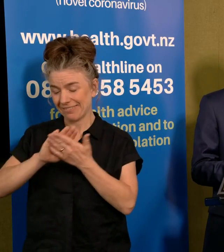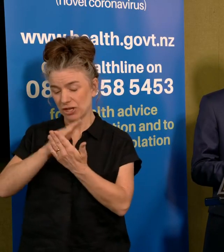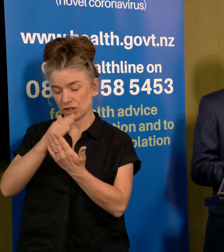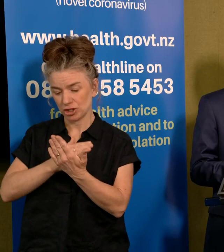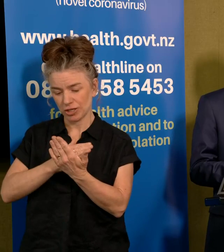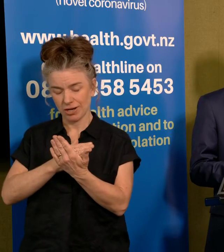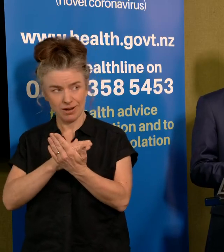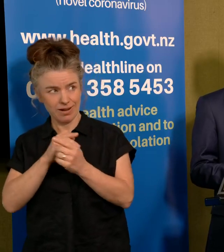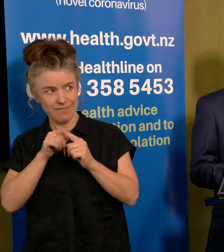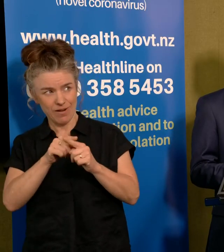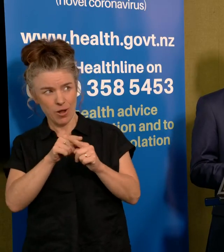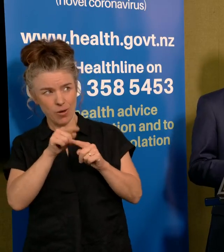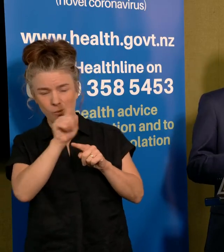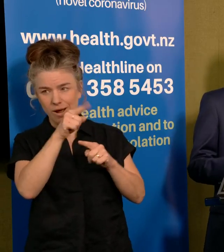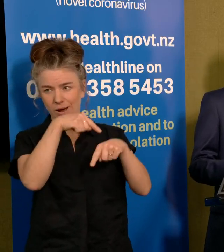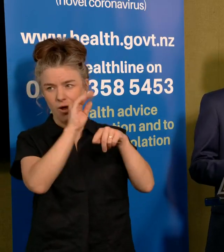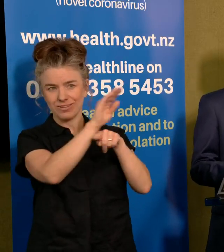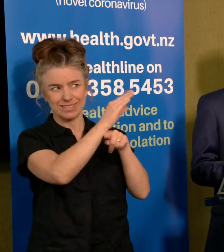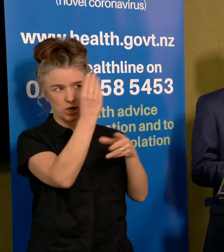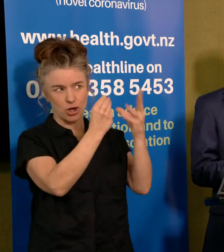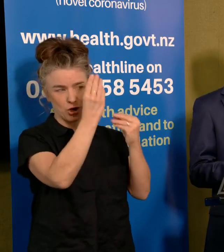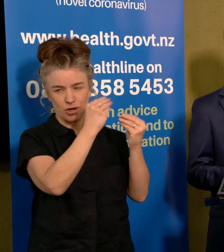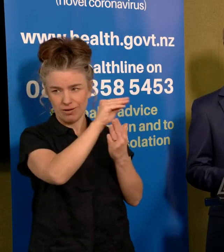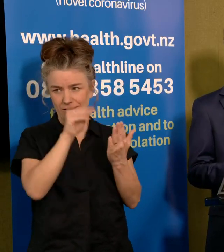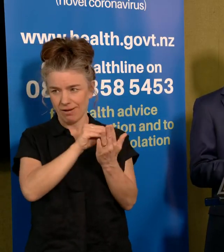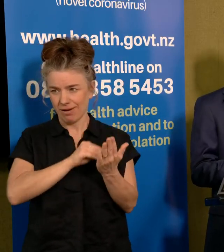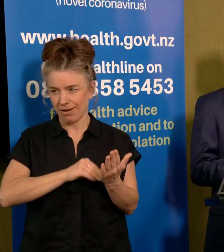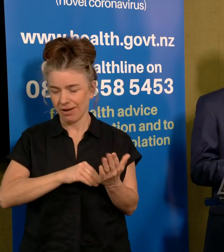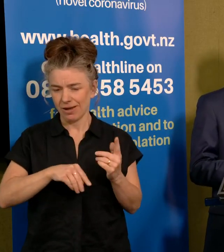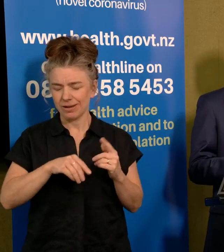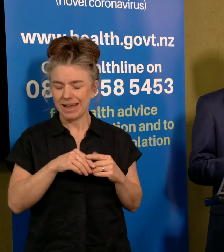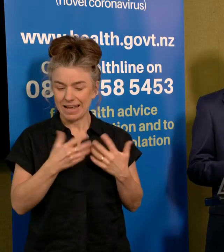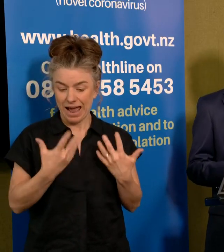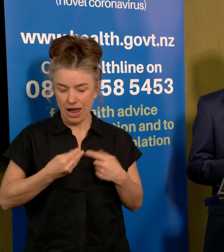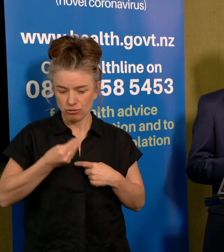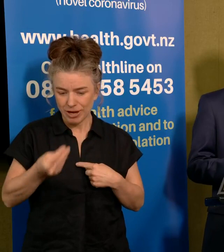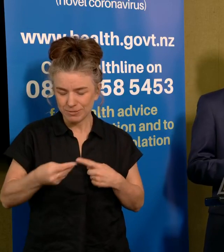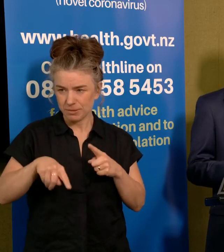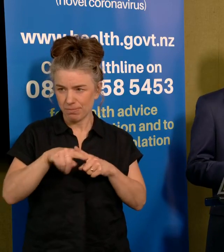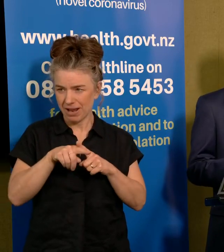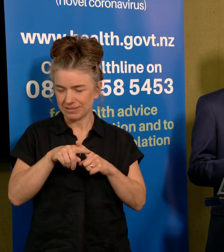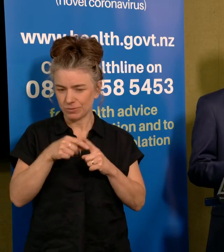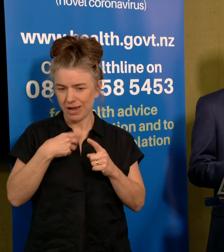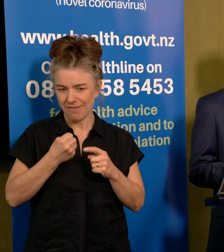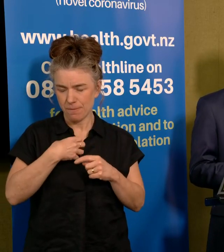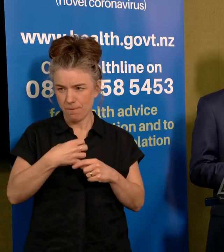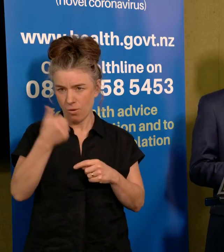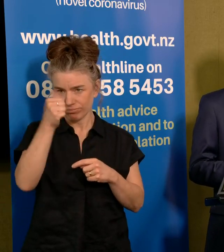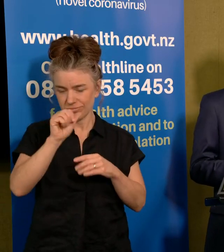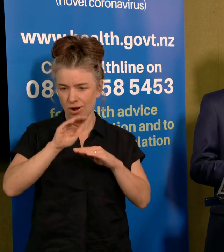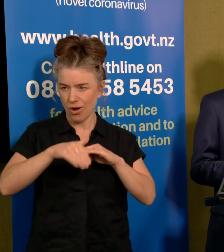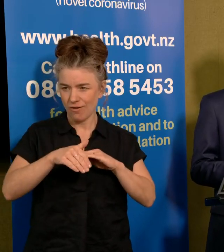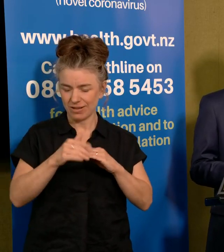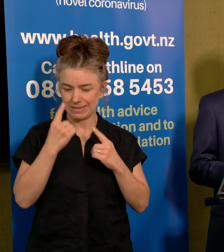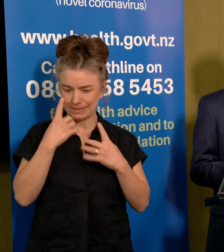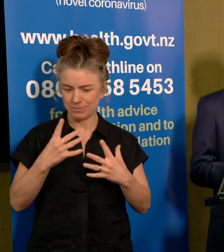of concern around the epidemiology and the growing knowledge about how the virus transmits and the growing knowledge about what the symptoms are,